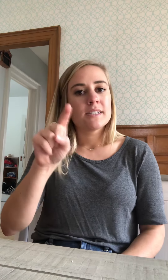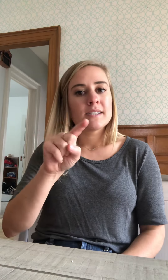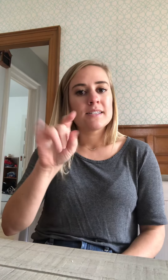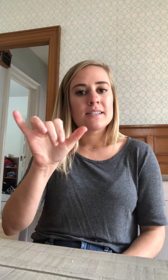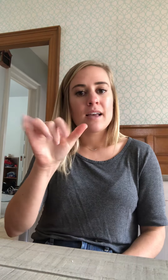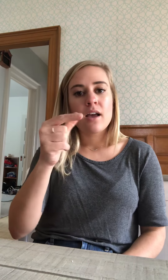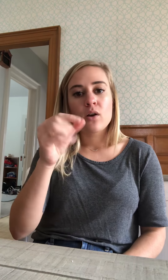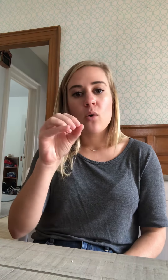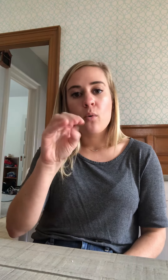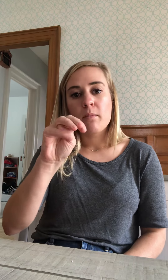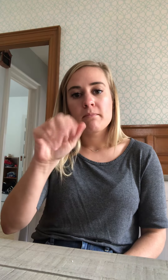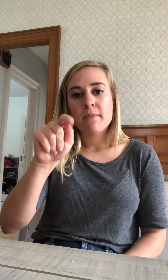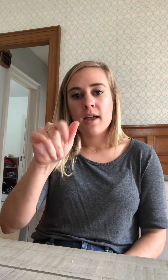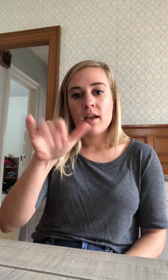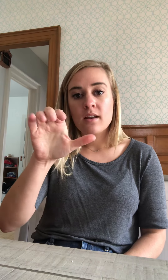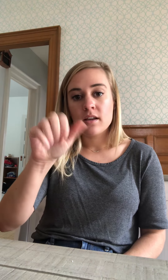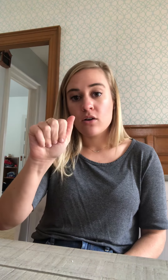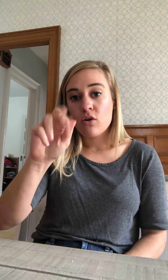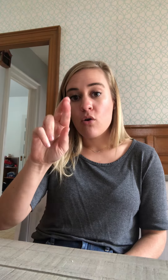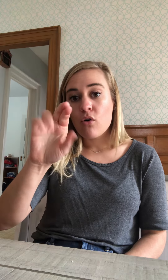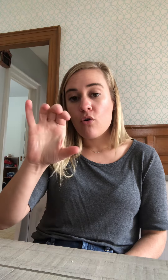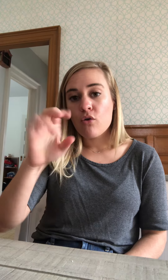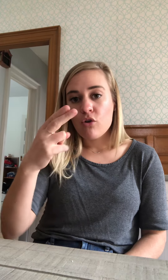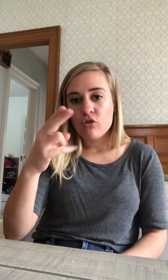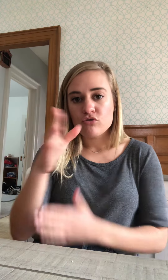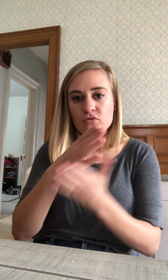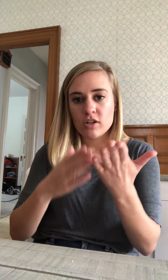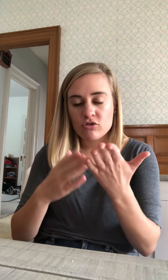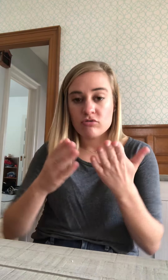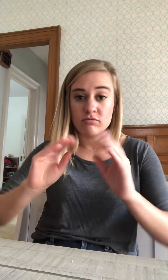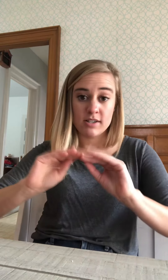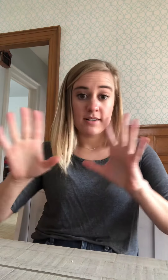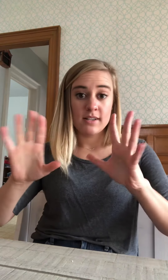So that shows up pretty clearly, and you can compare it to the other side.